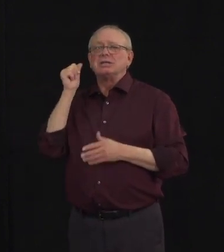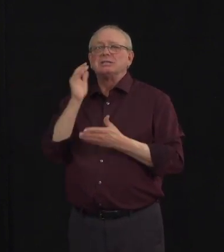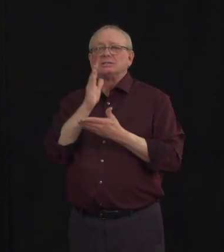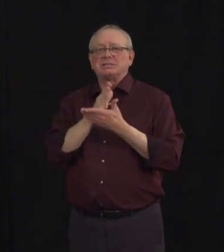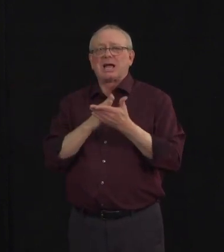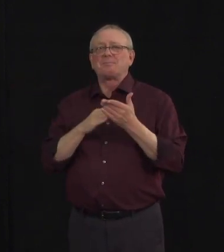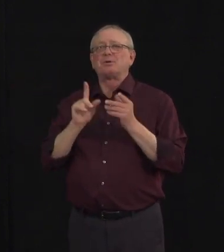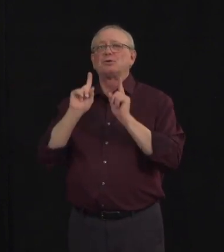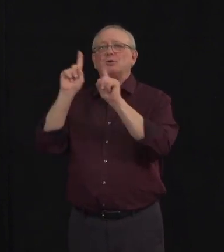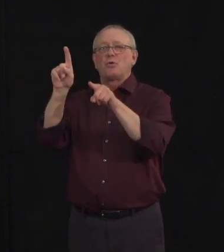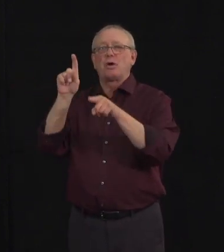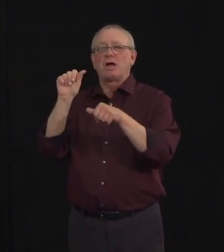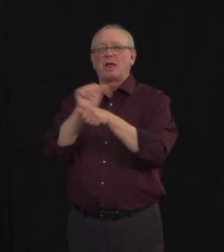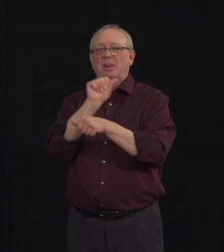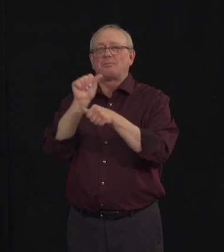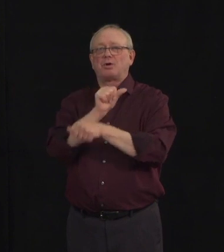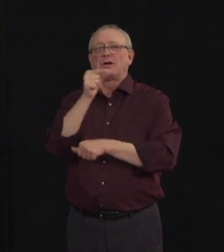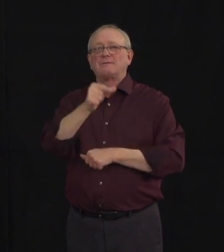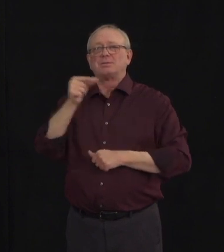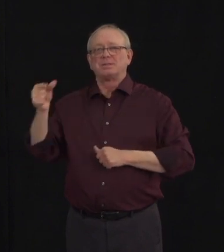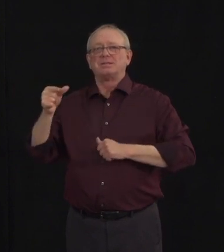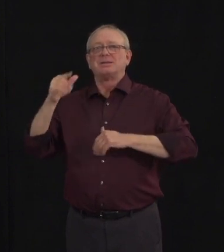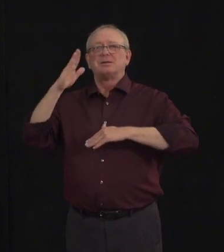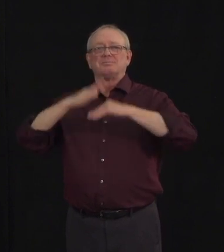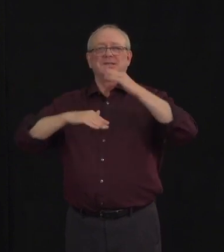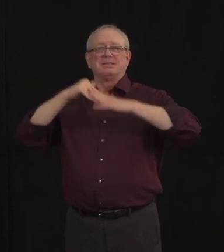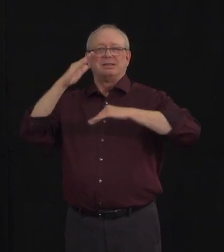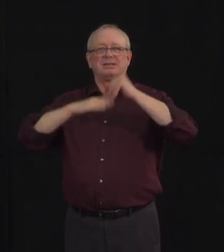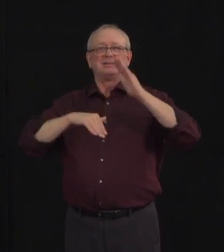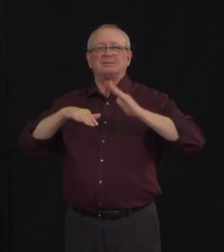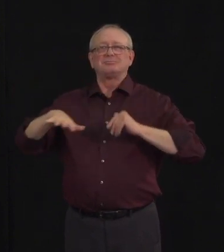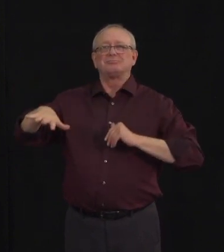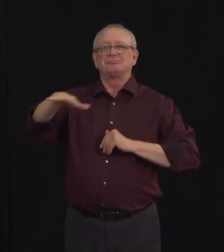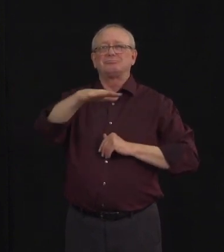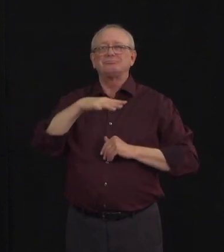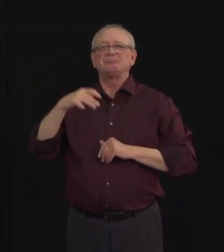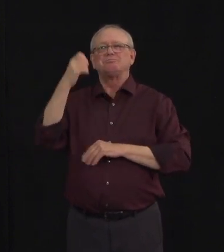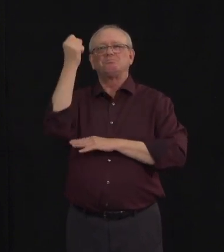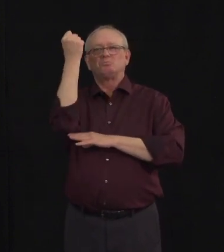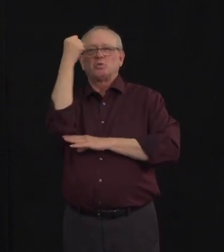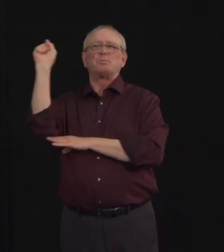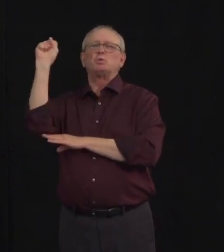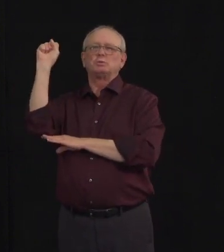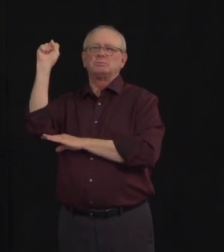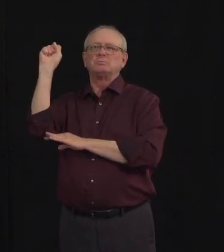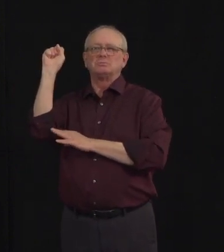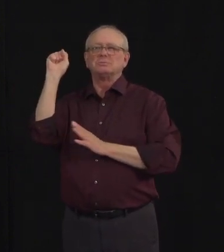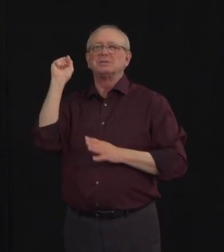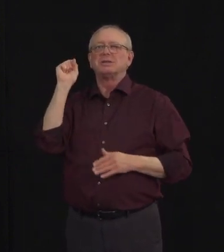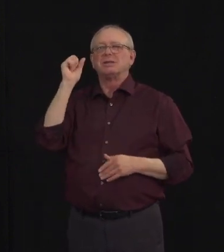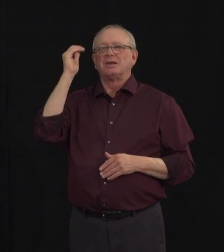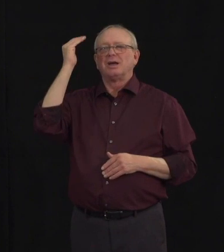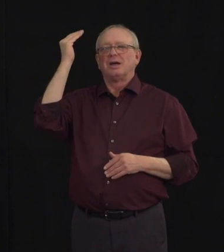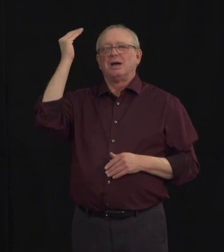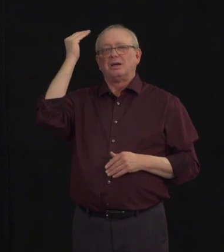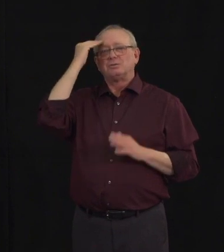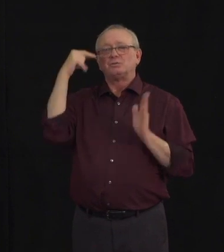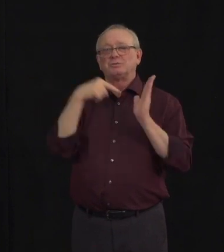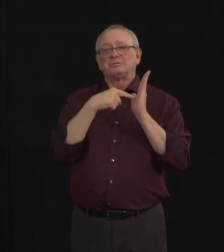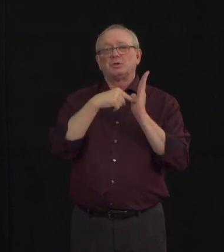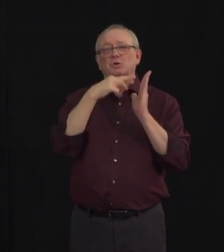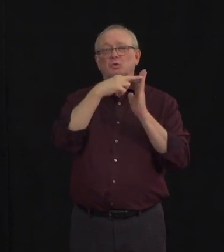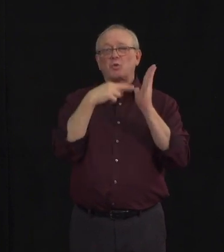grounds, and I want to emphasize that while public health orders are in place to protect Albertans, there is still room within